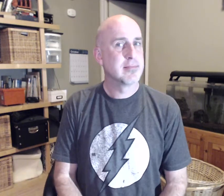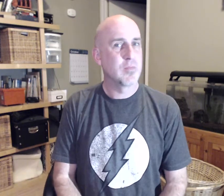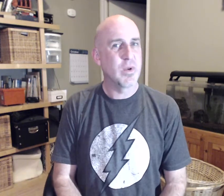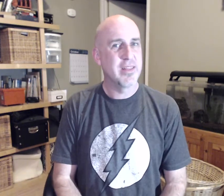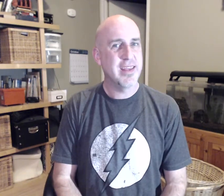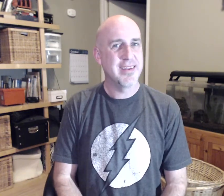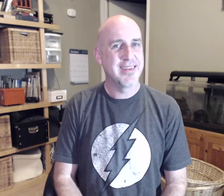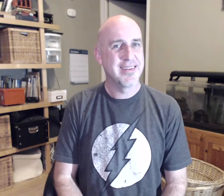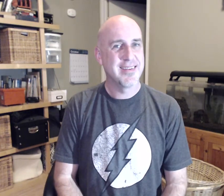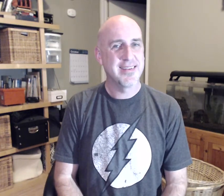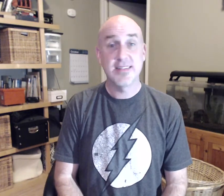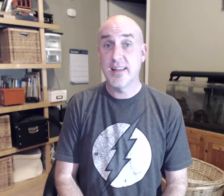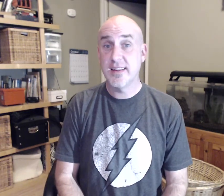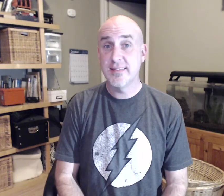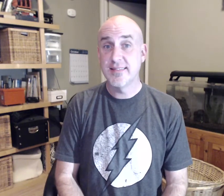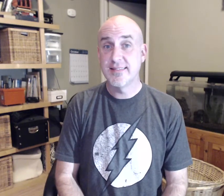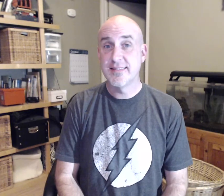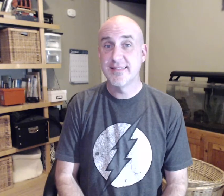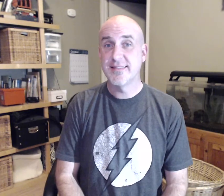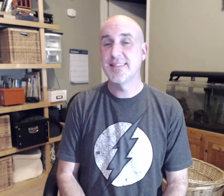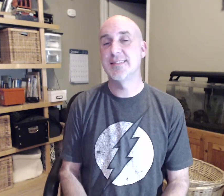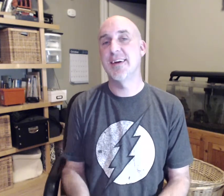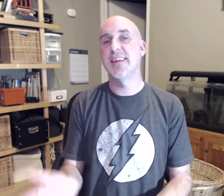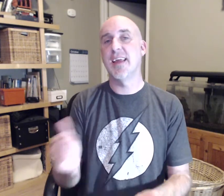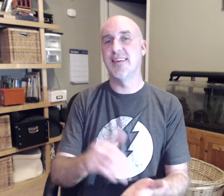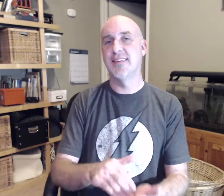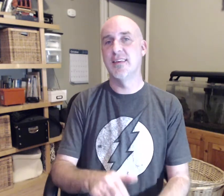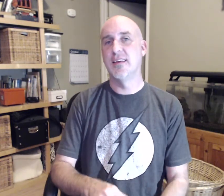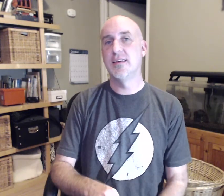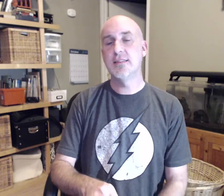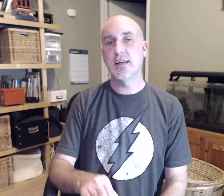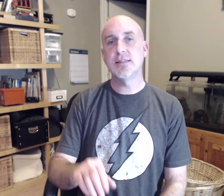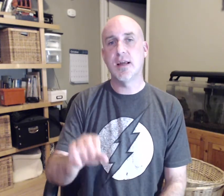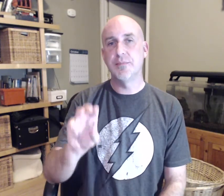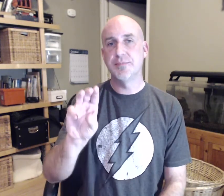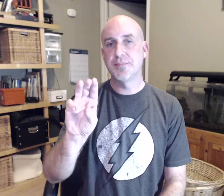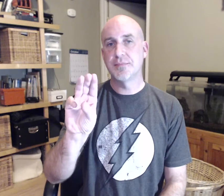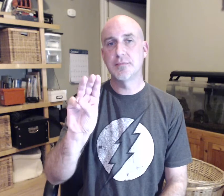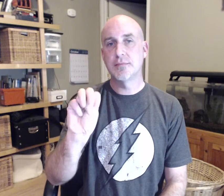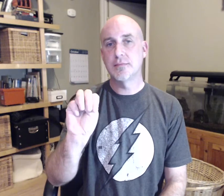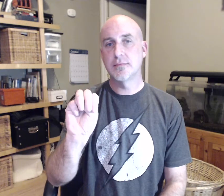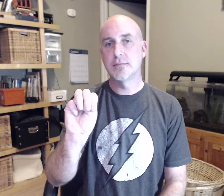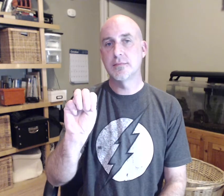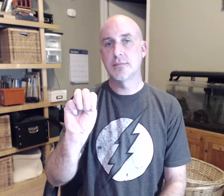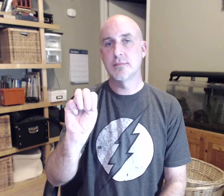What do you think? Did you get it? Let's try it again. Second time.